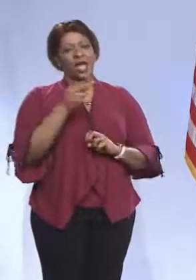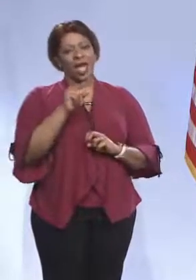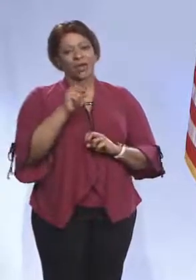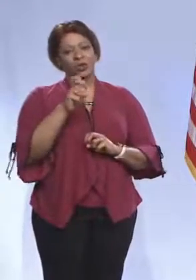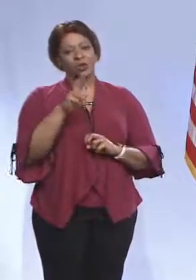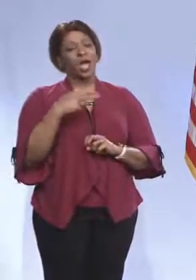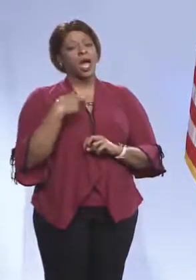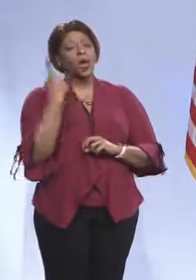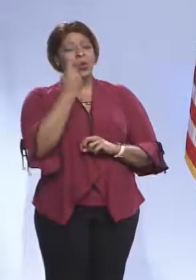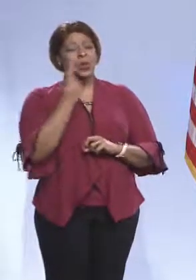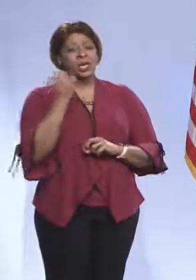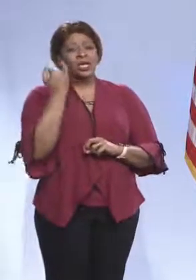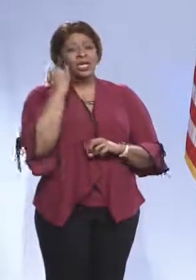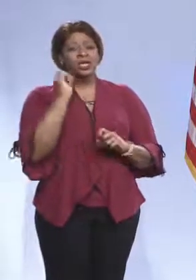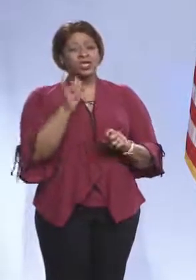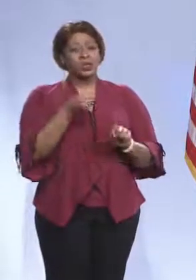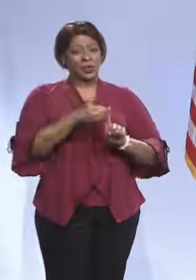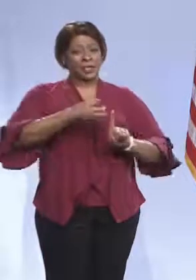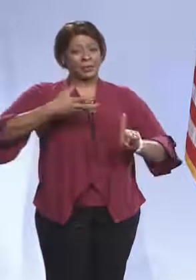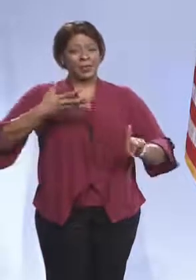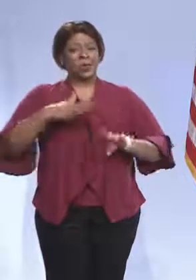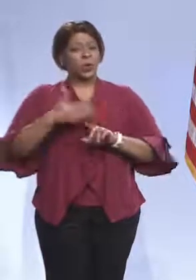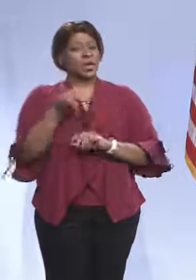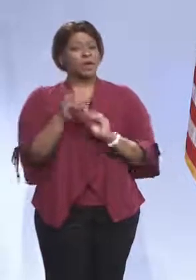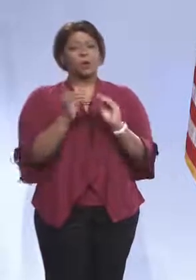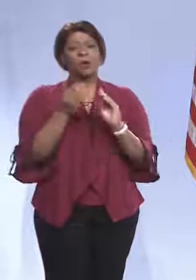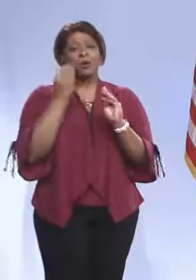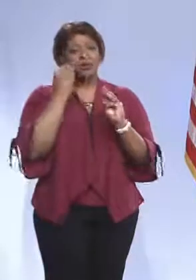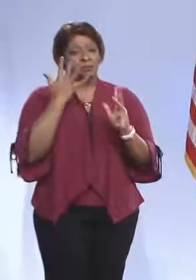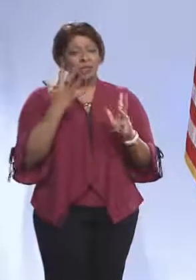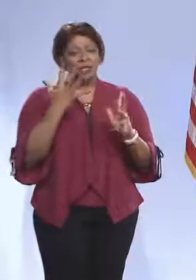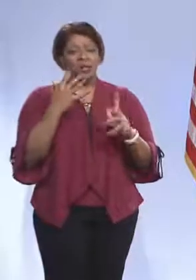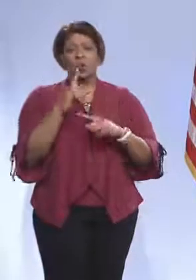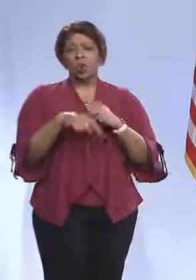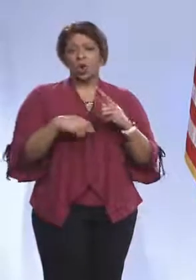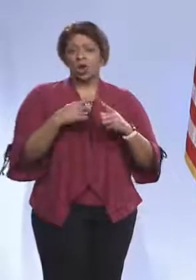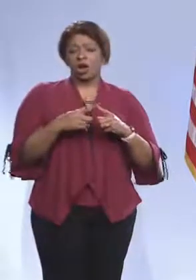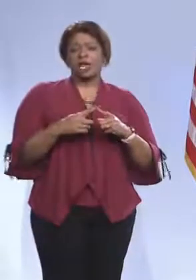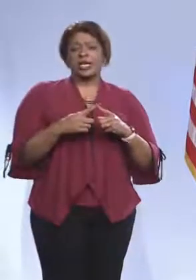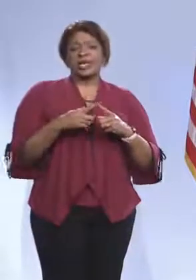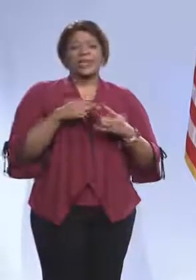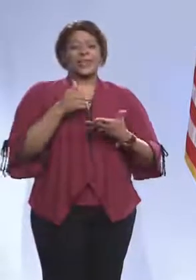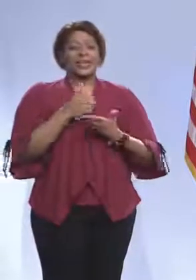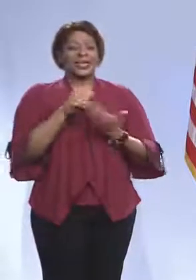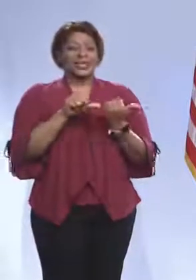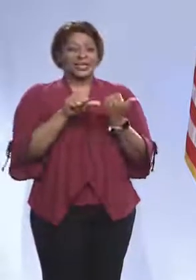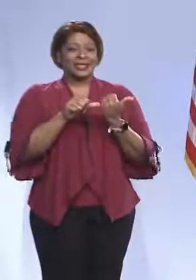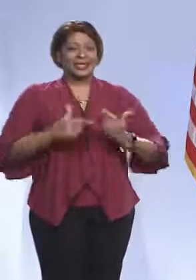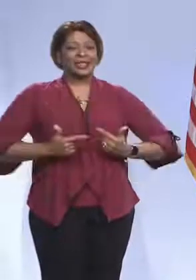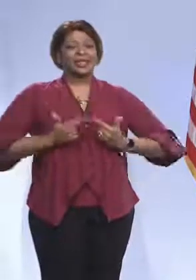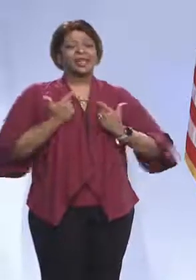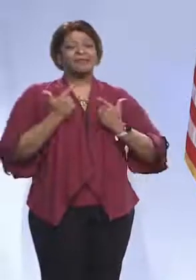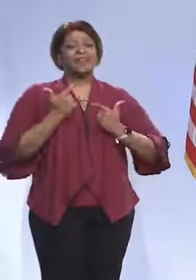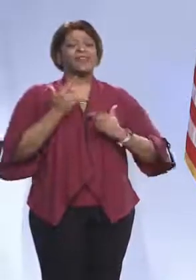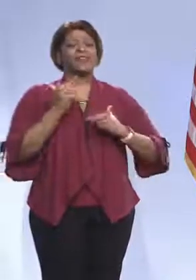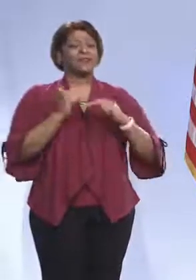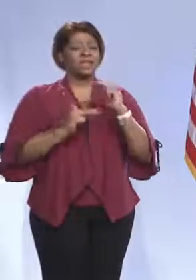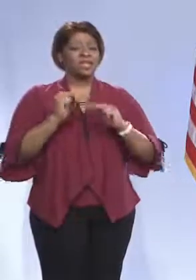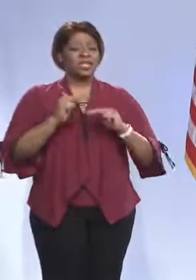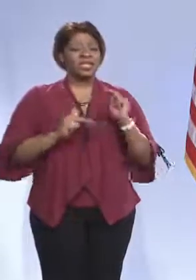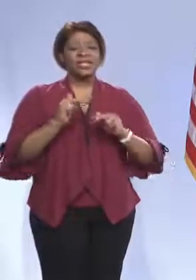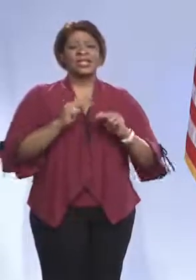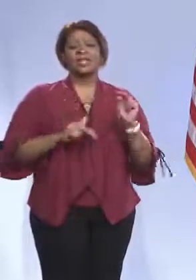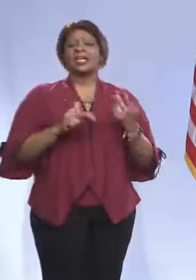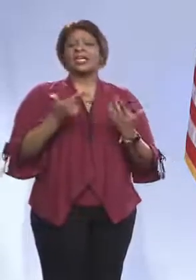was just wondering if you could expand on any additional information regarding the assisted living facilities investigation